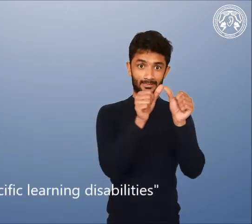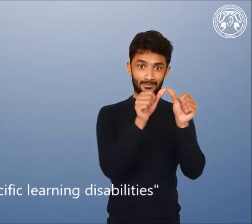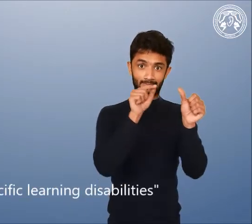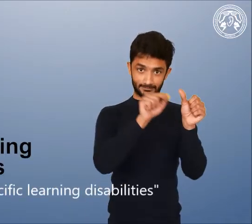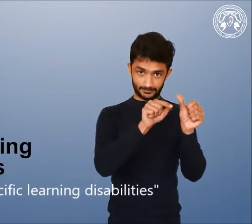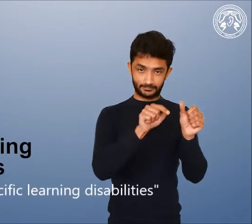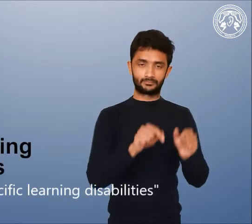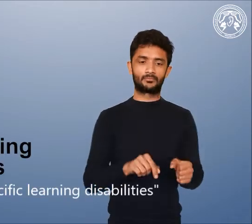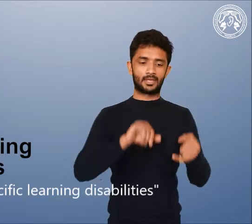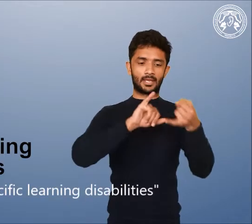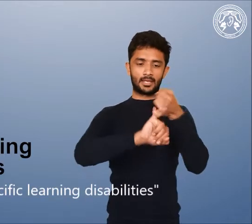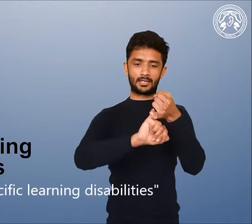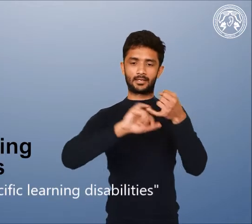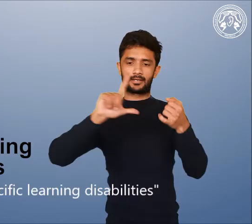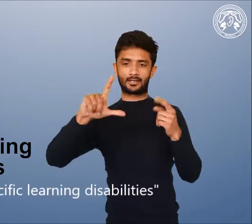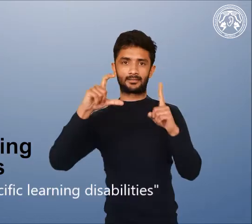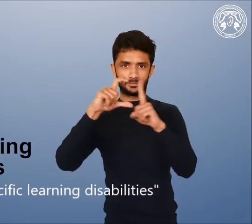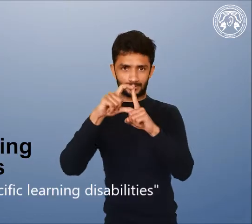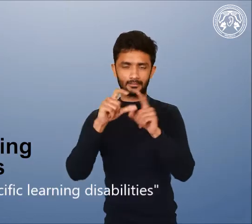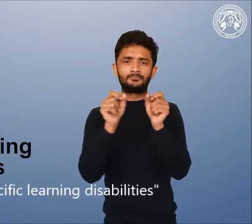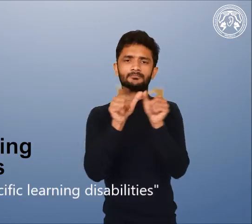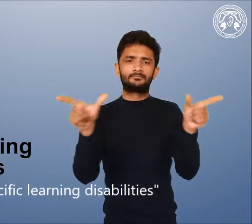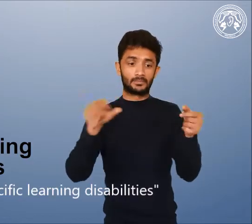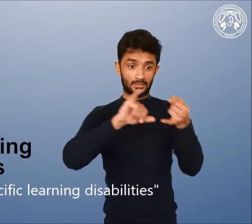A. Specific learning disabilities.